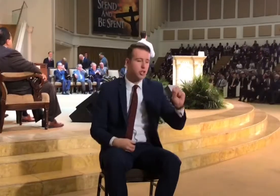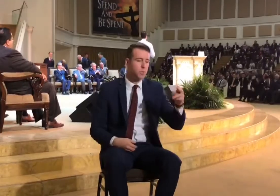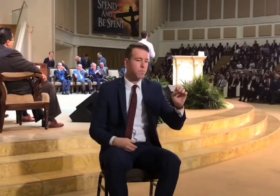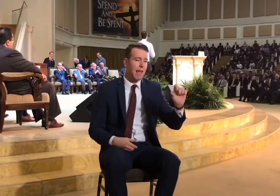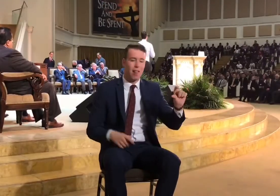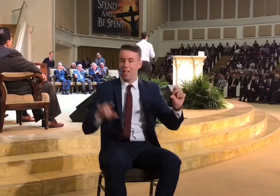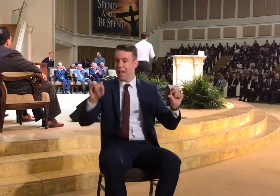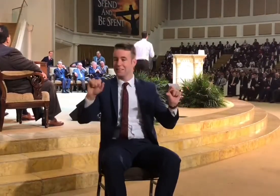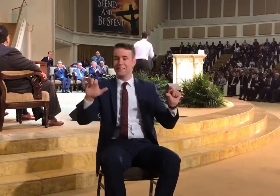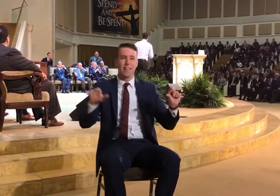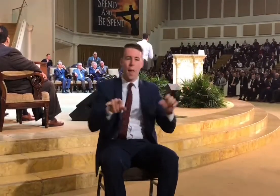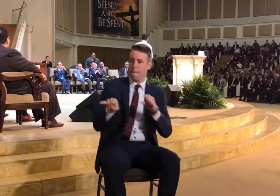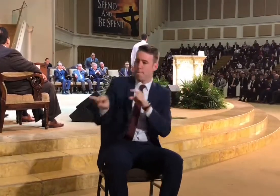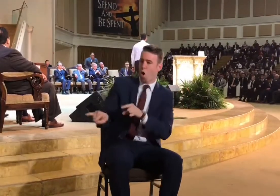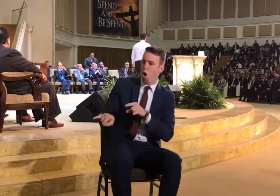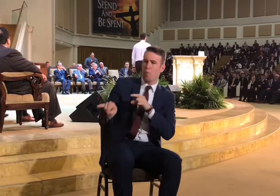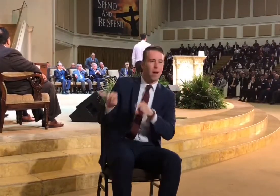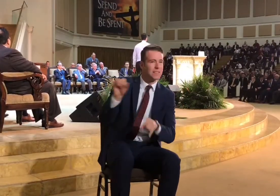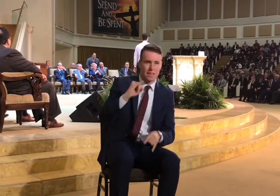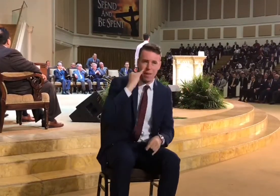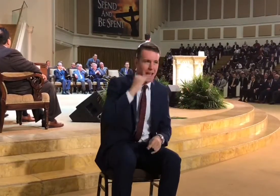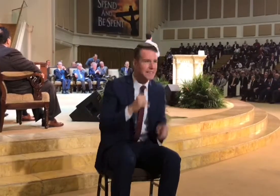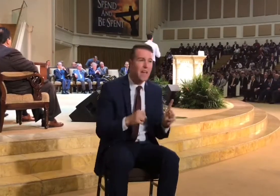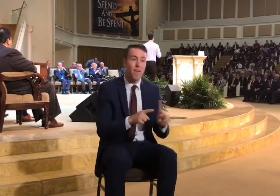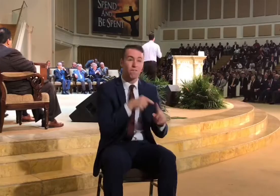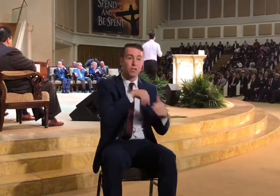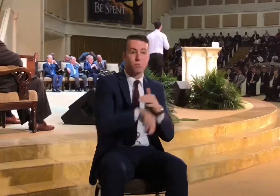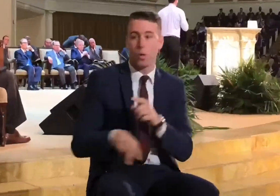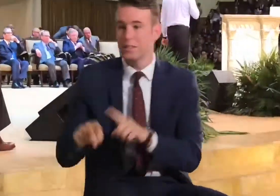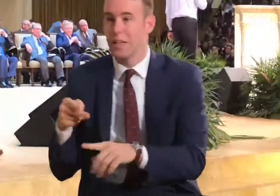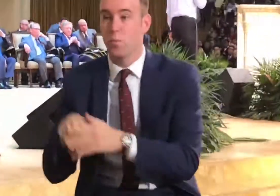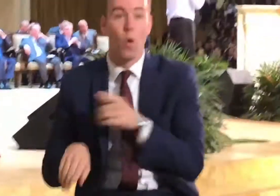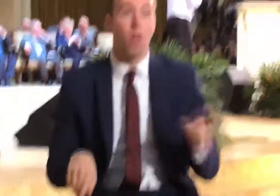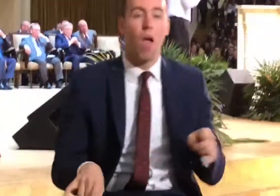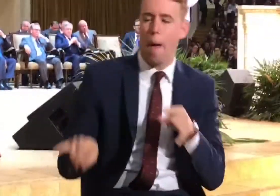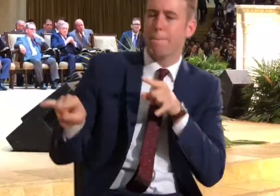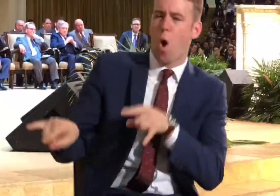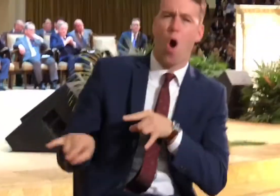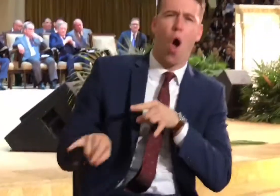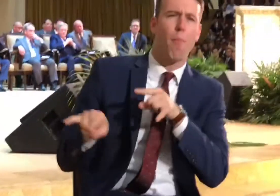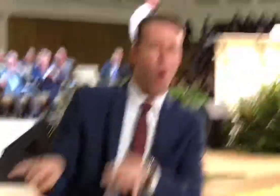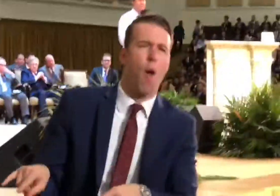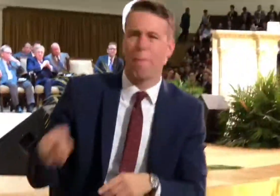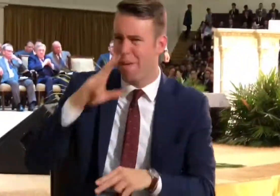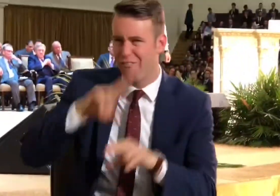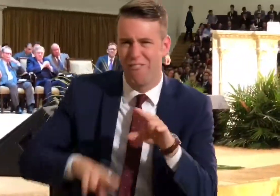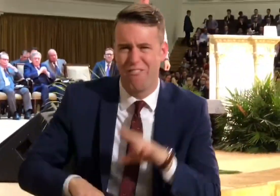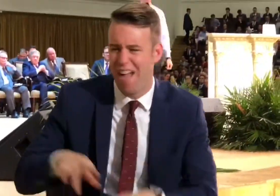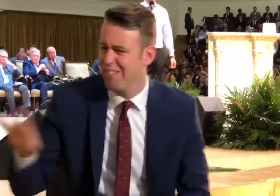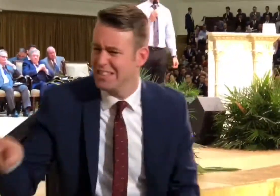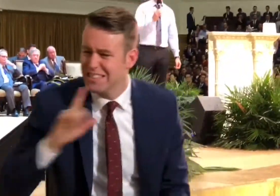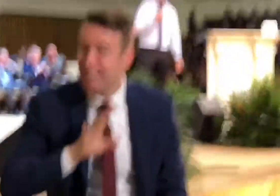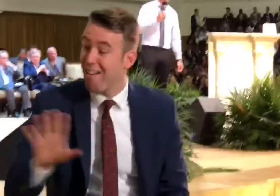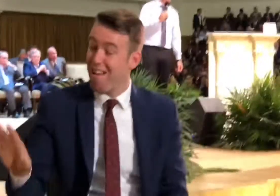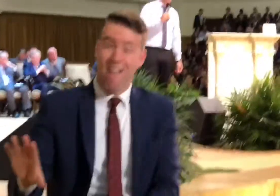There'll be a spirit of mockery that comes along that says,